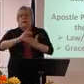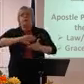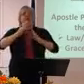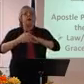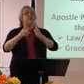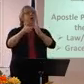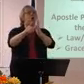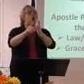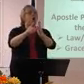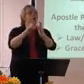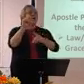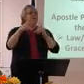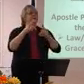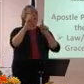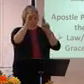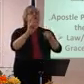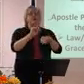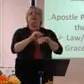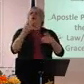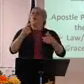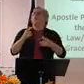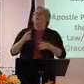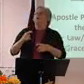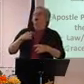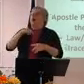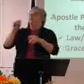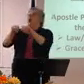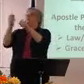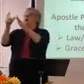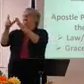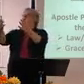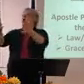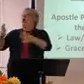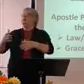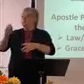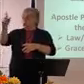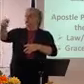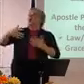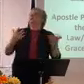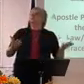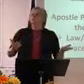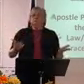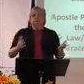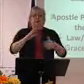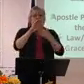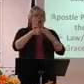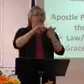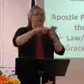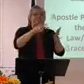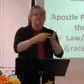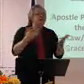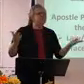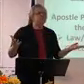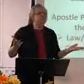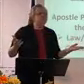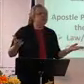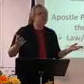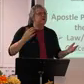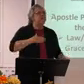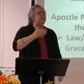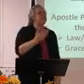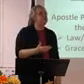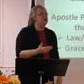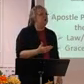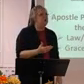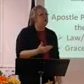law, people will use that to say, well, I'm not breaking the law. It's legal. And all that means is it gives